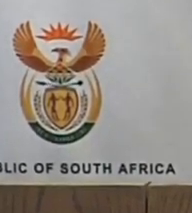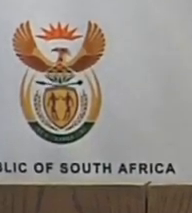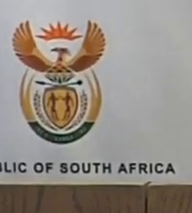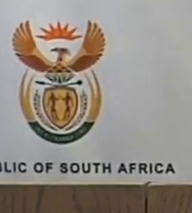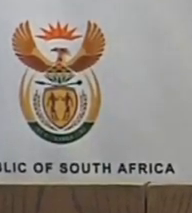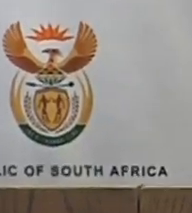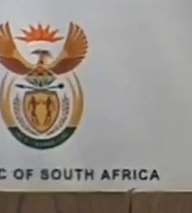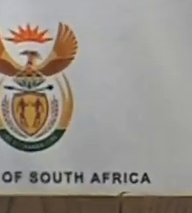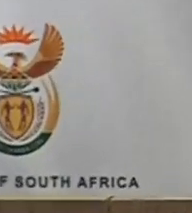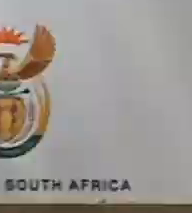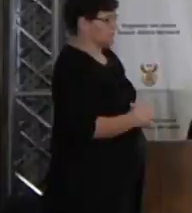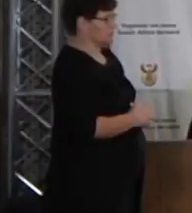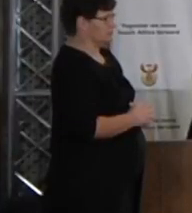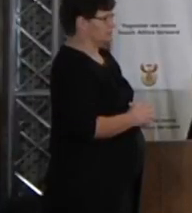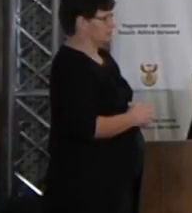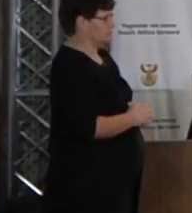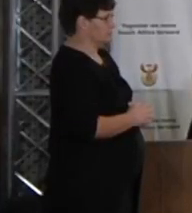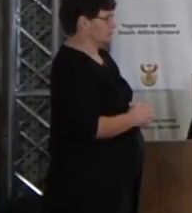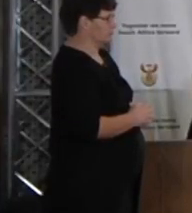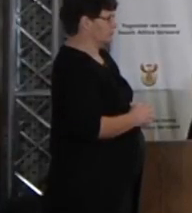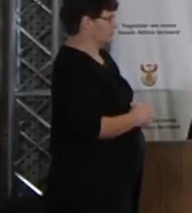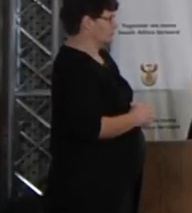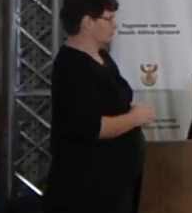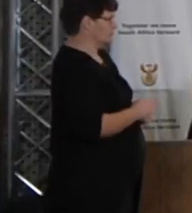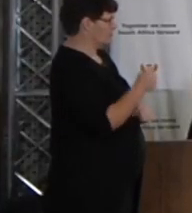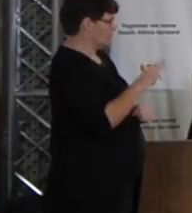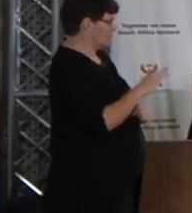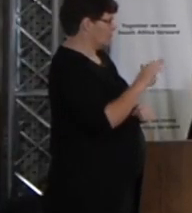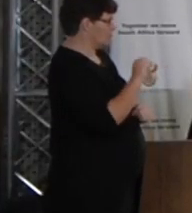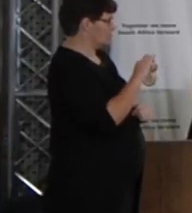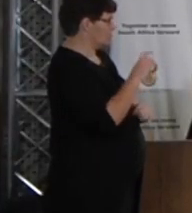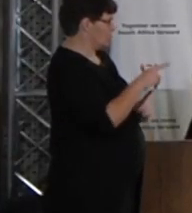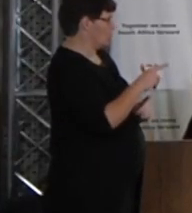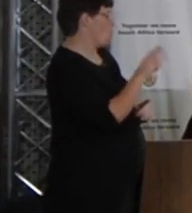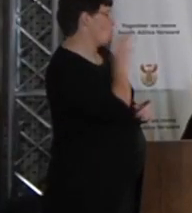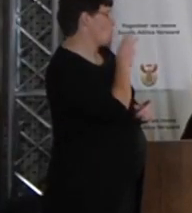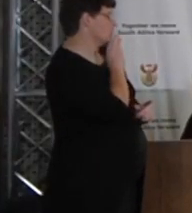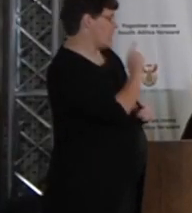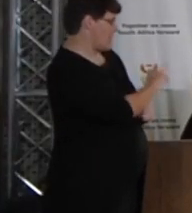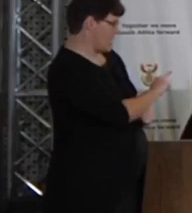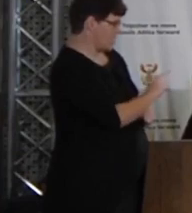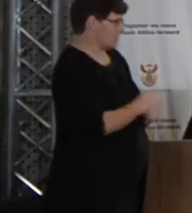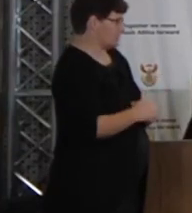Thank you. Minister Sisulu, there was a question on water.